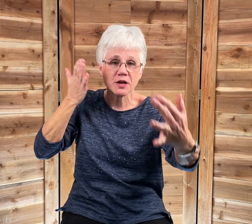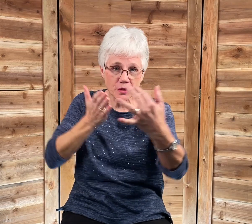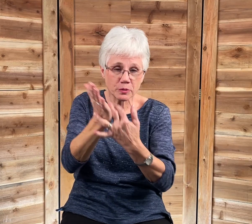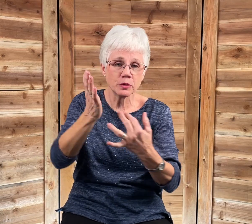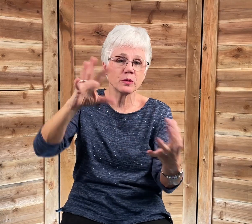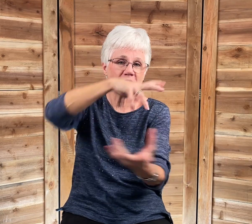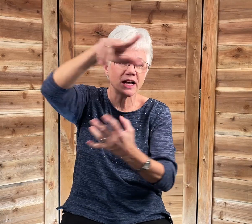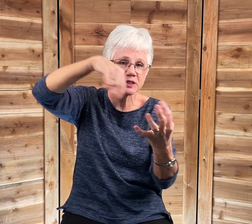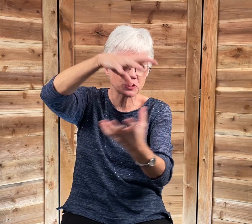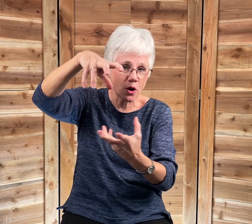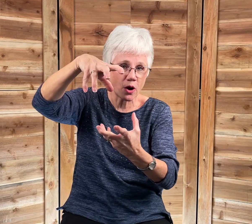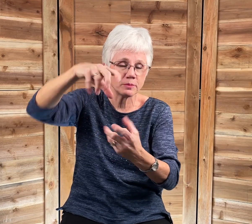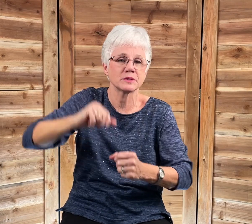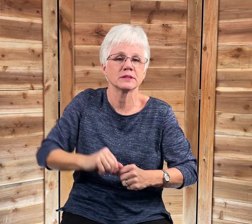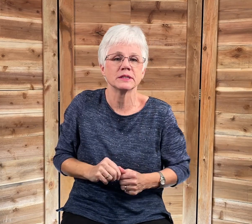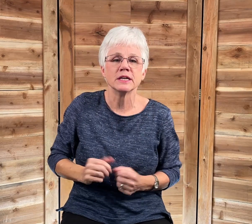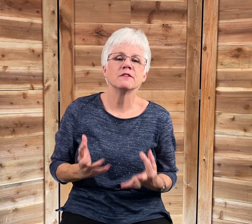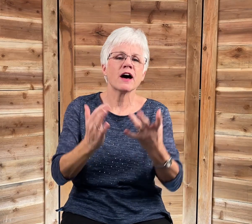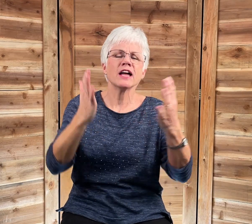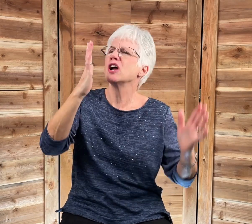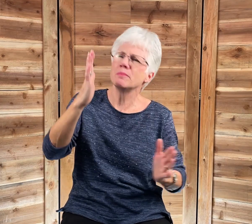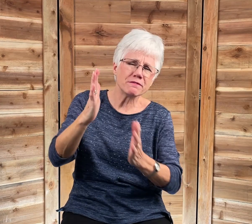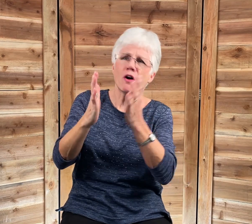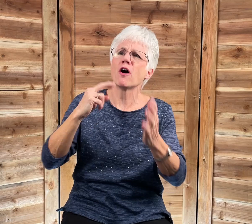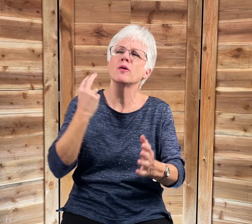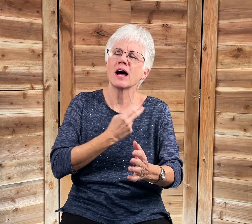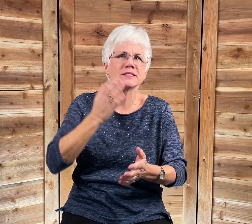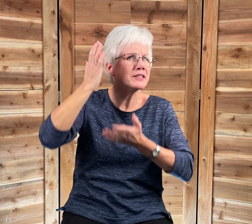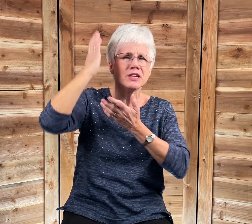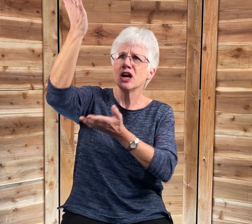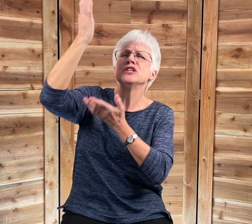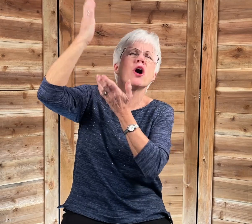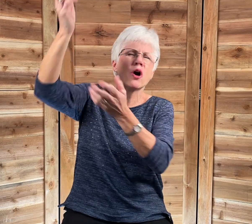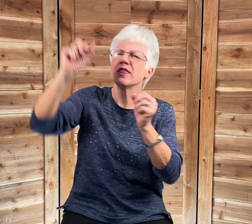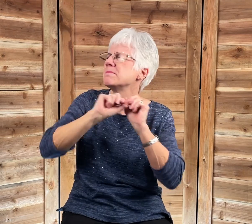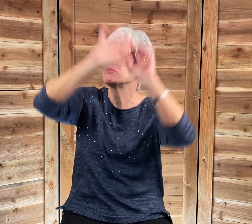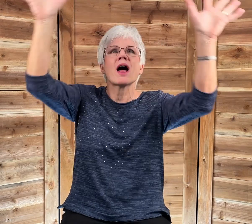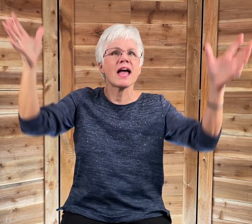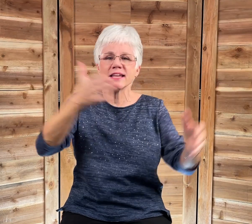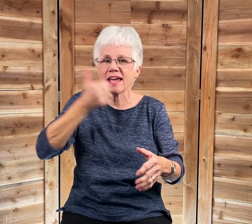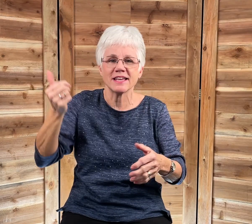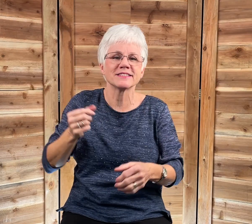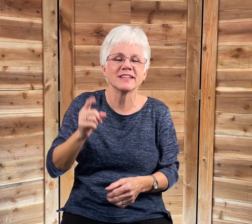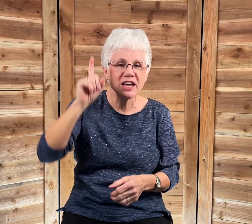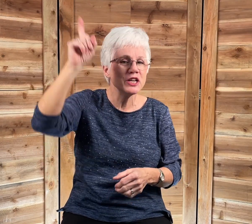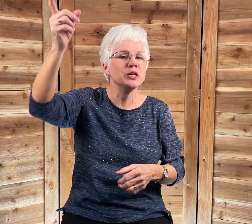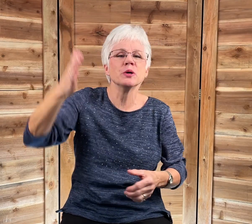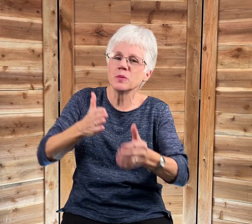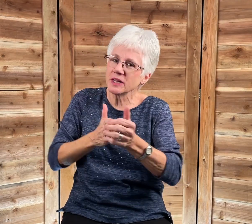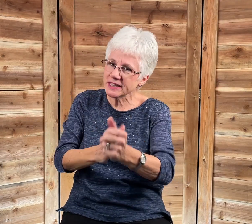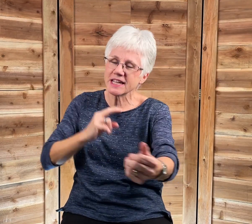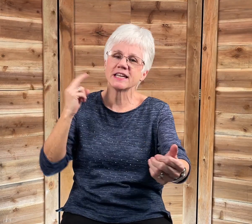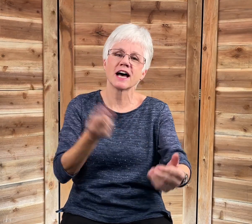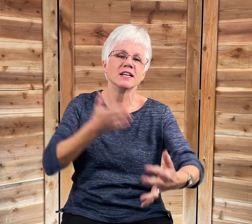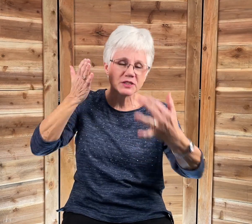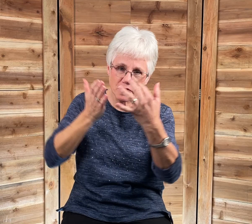us through the storms. Fire before us, you're the brightest, you